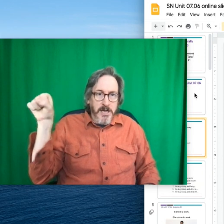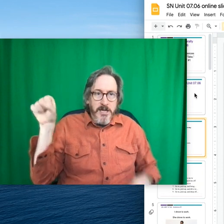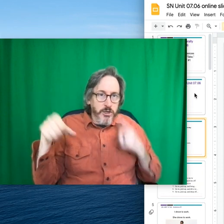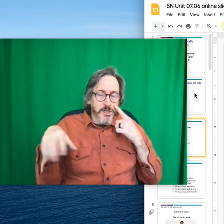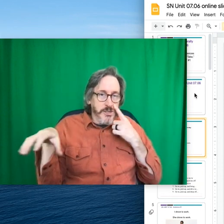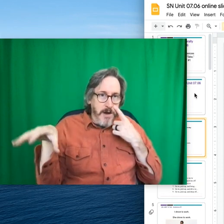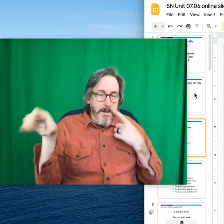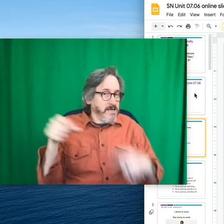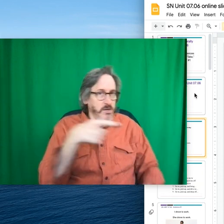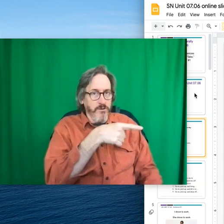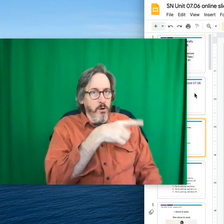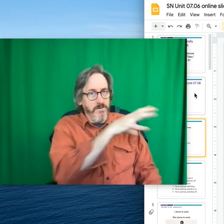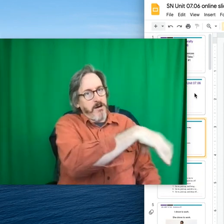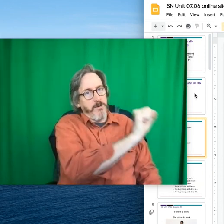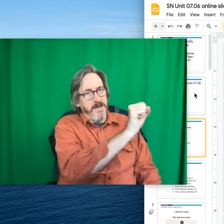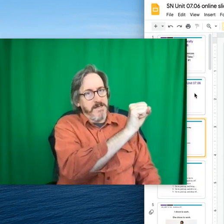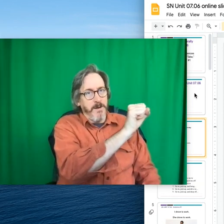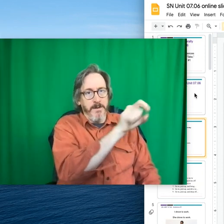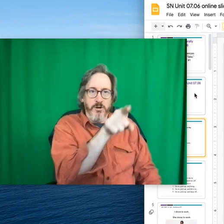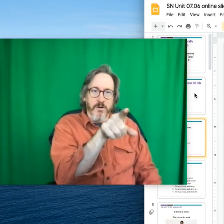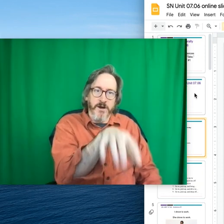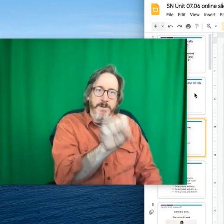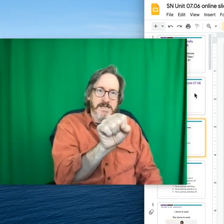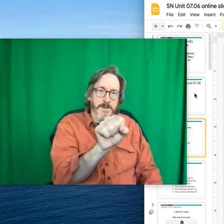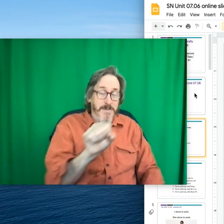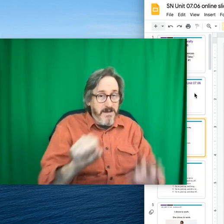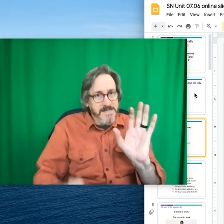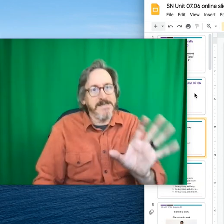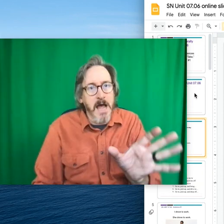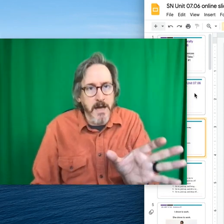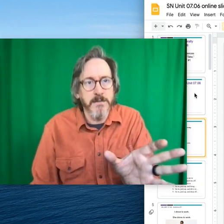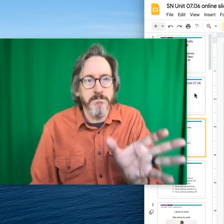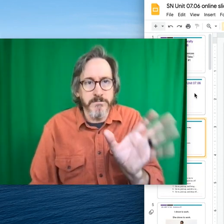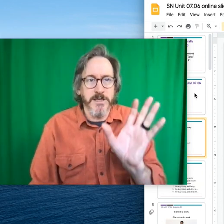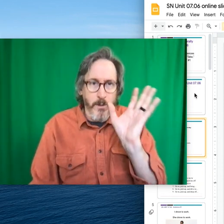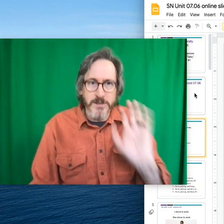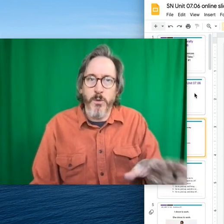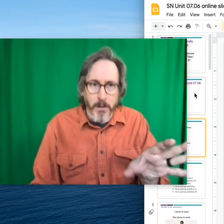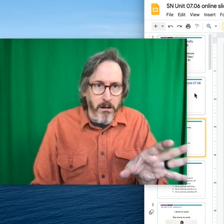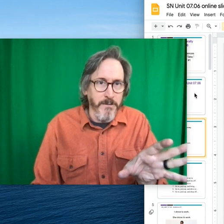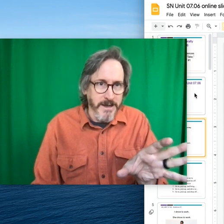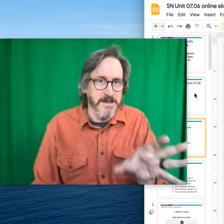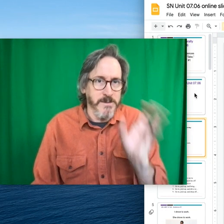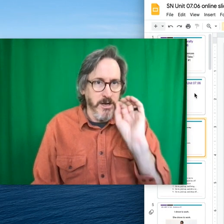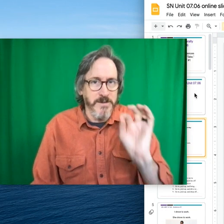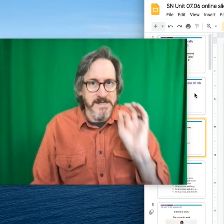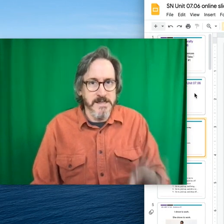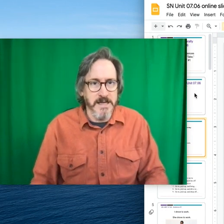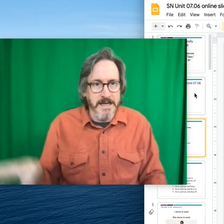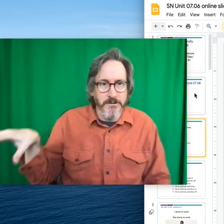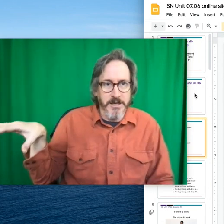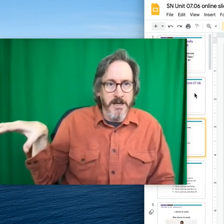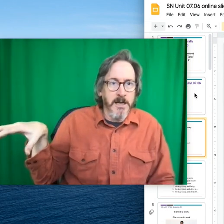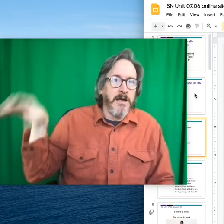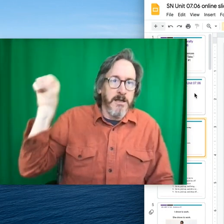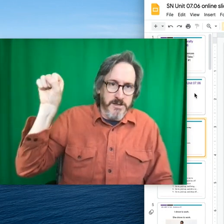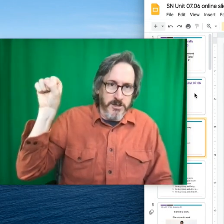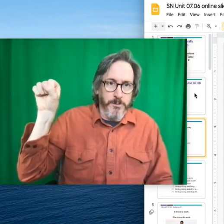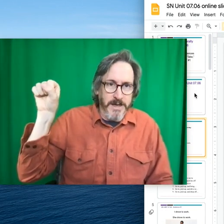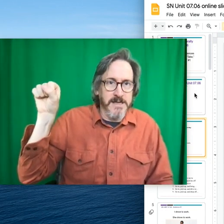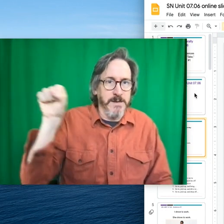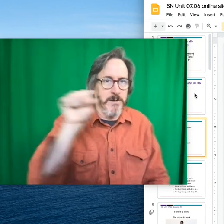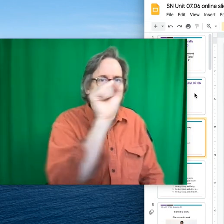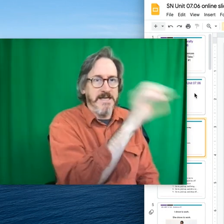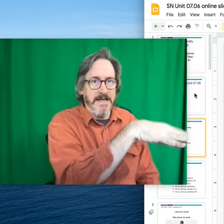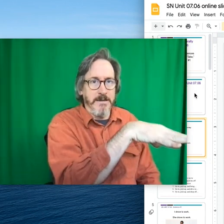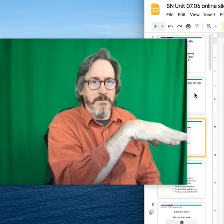right? You just grab. So if you go over there and you pick someone up, you go over here, pick someone up. Now, this is not going to a bar and picking someone up. This is like literally you're